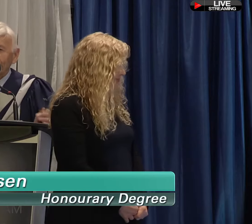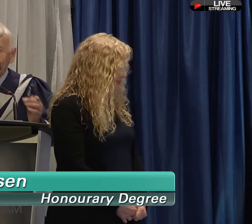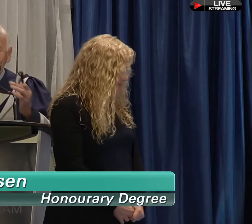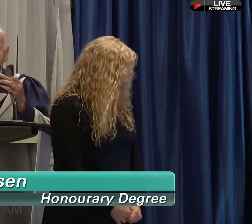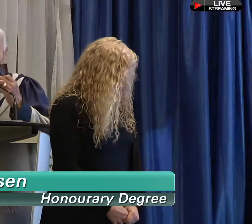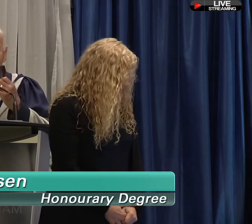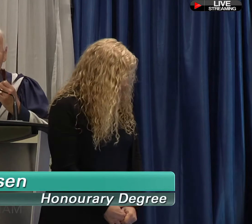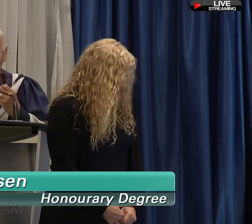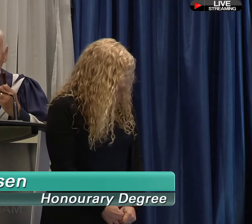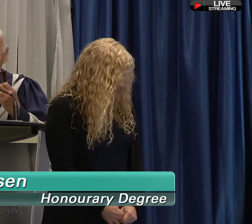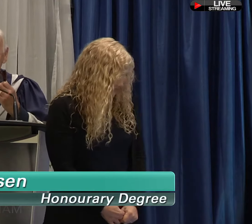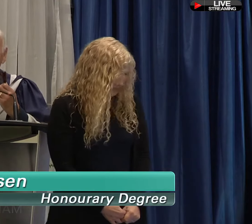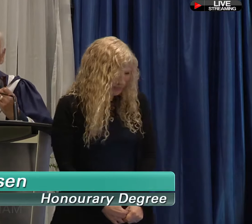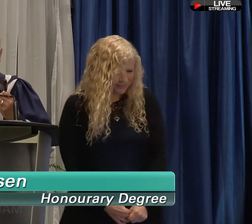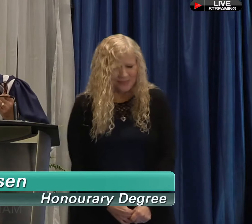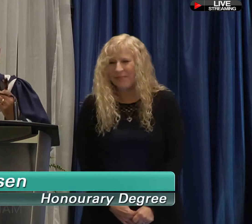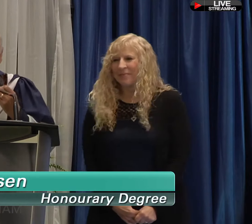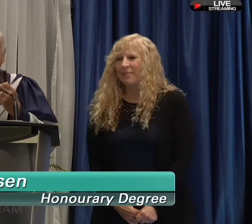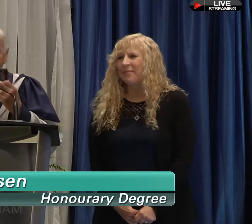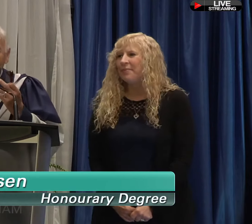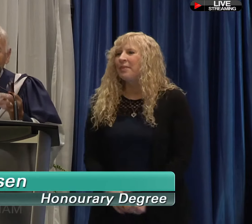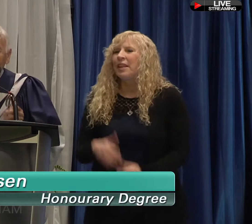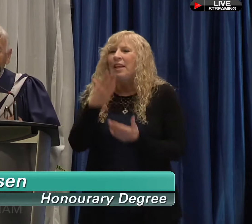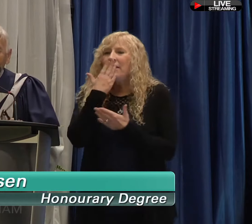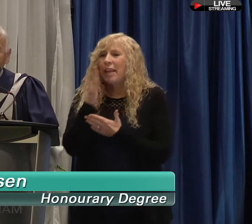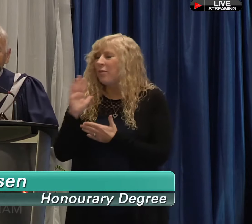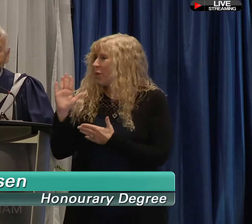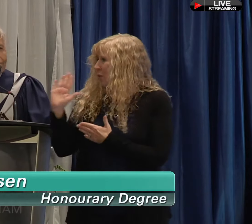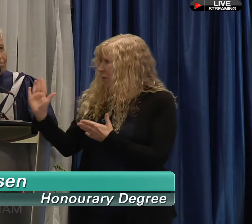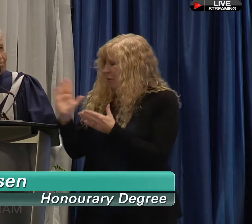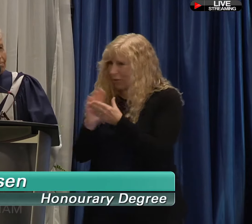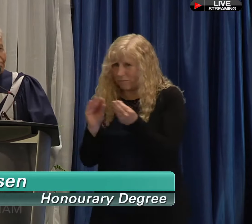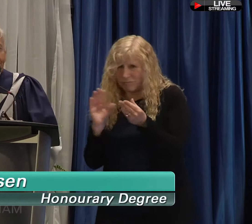Thank you for those beautiful words.